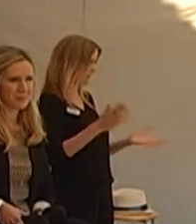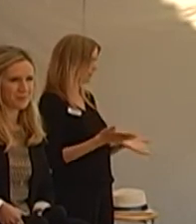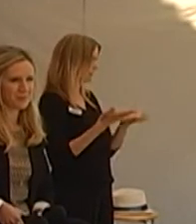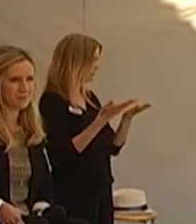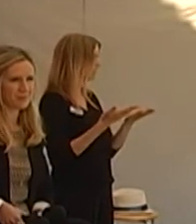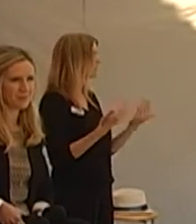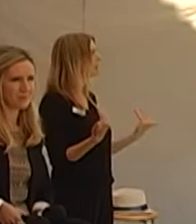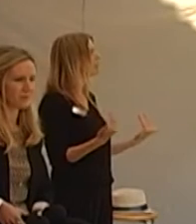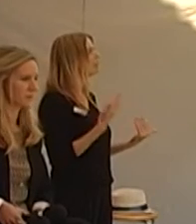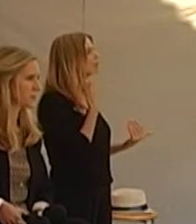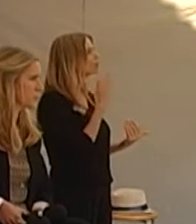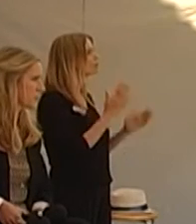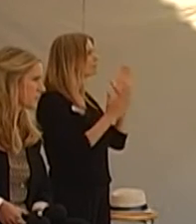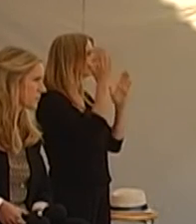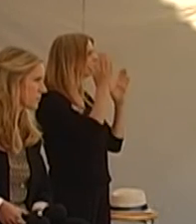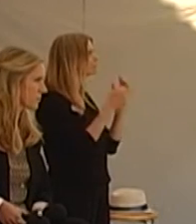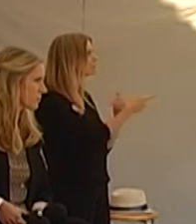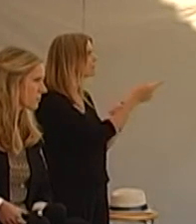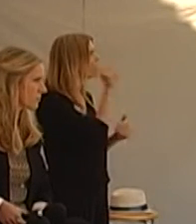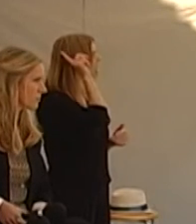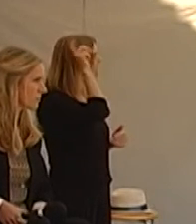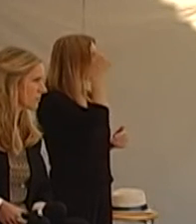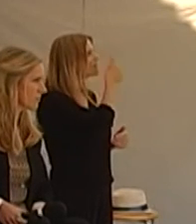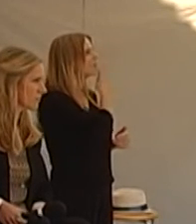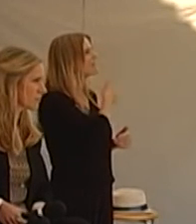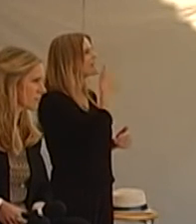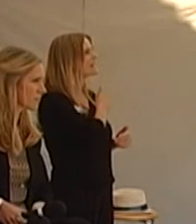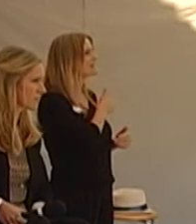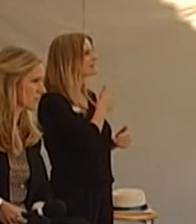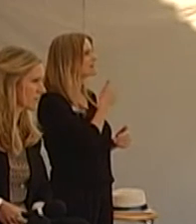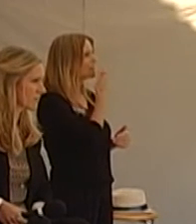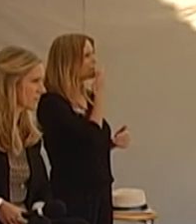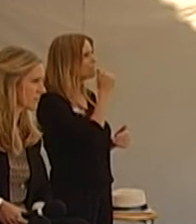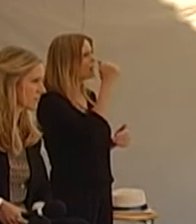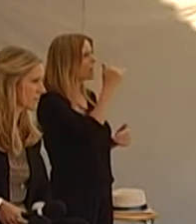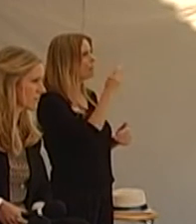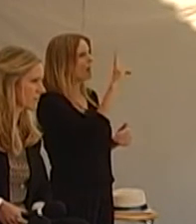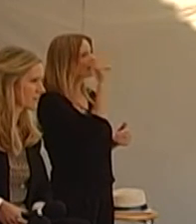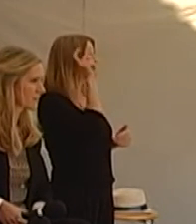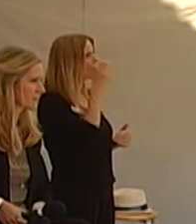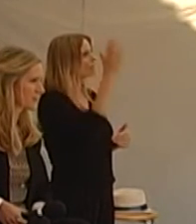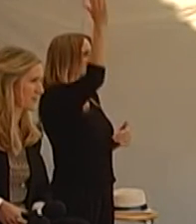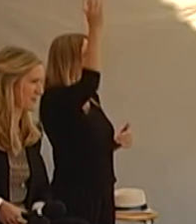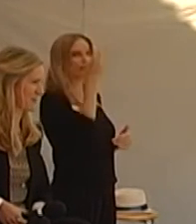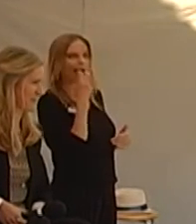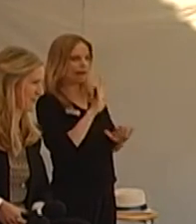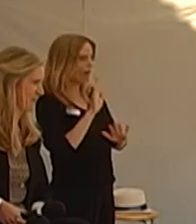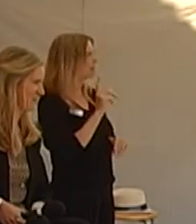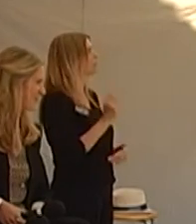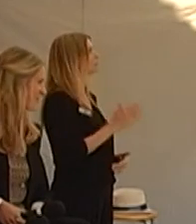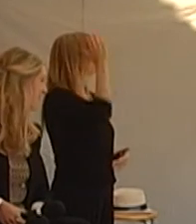How many of you think that Estonia is a Nordic country? Don't laugh.